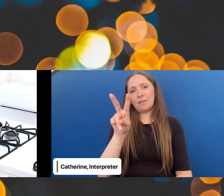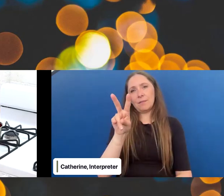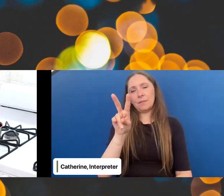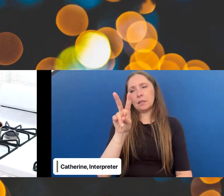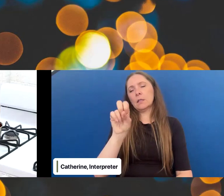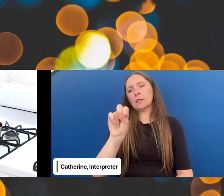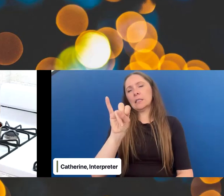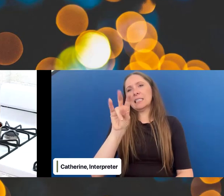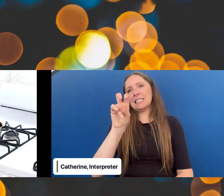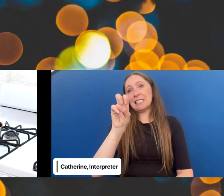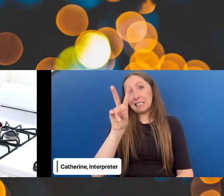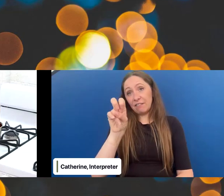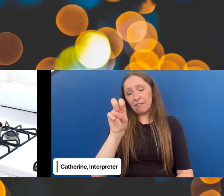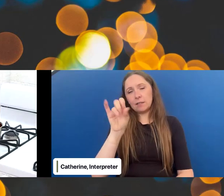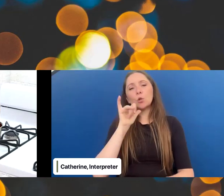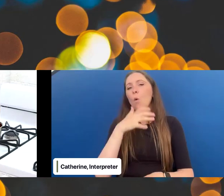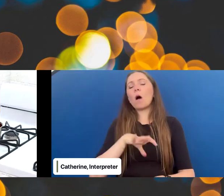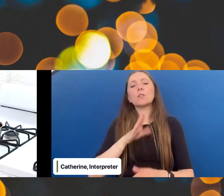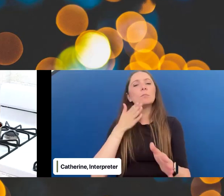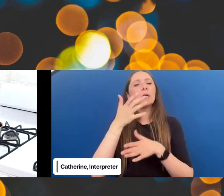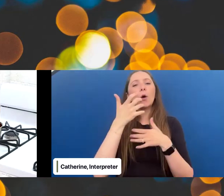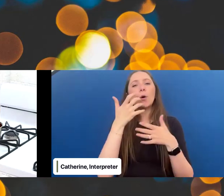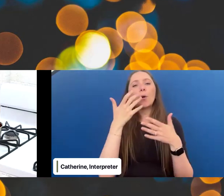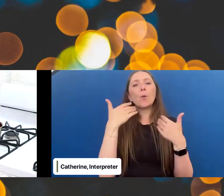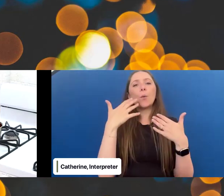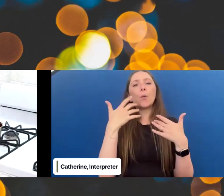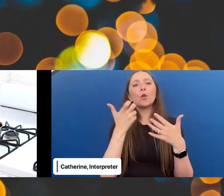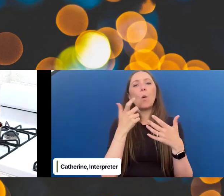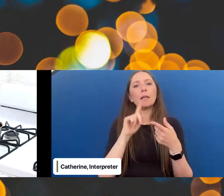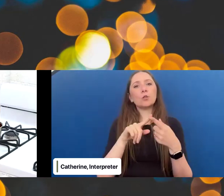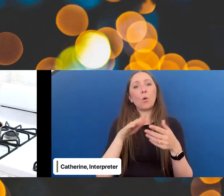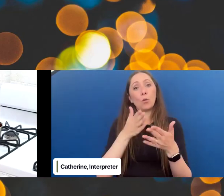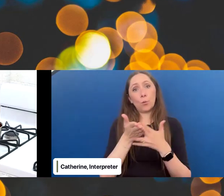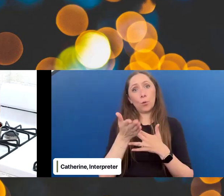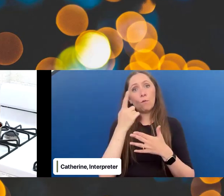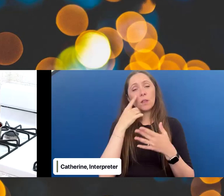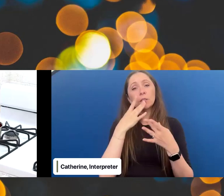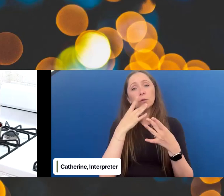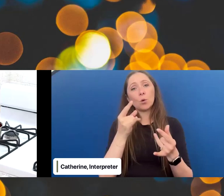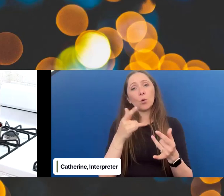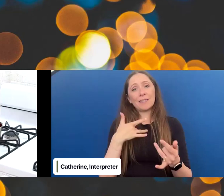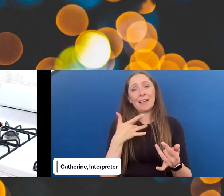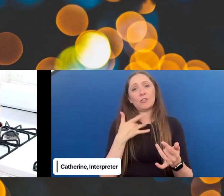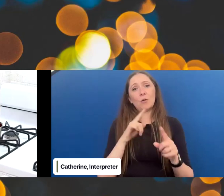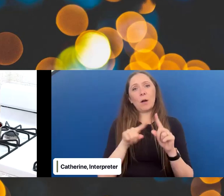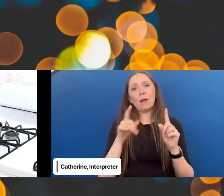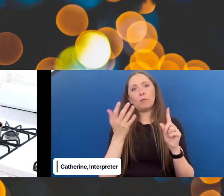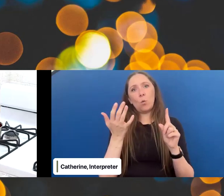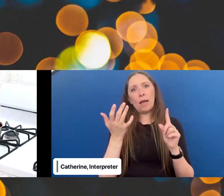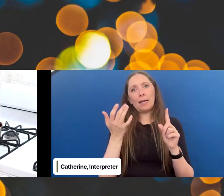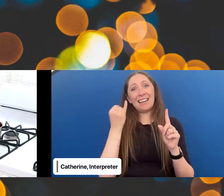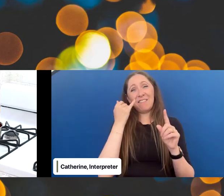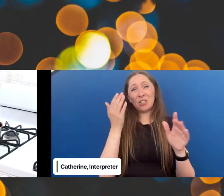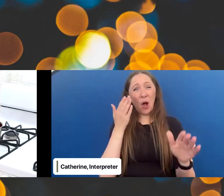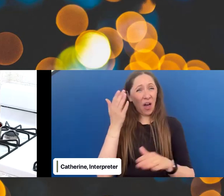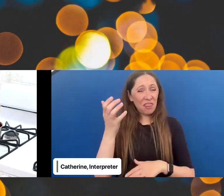cool too much. And you pass it through the sieve again to have that smooth raspberry coulis texture. If it's too